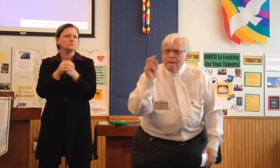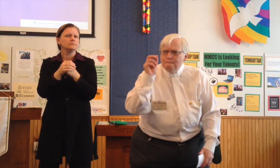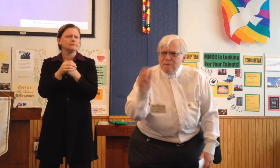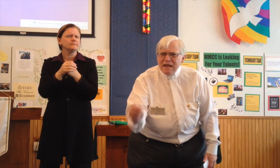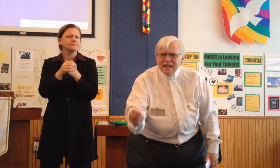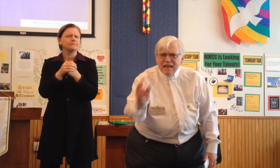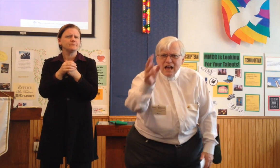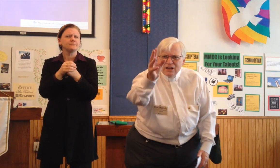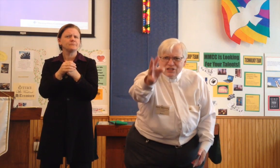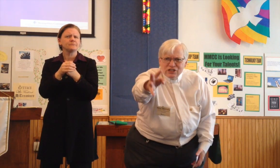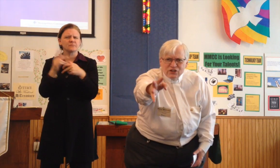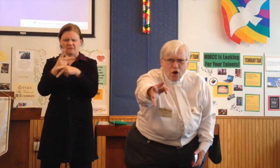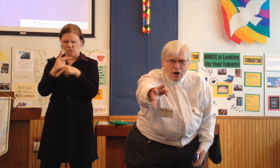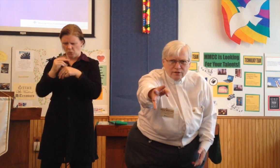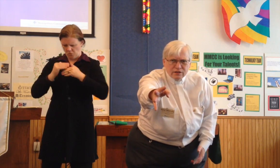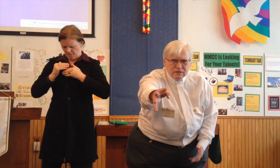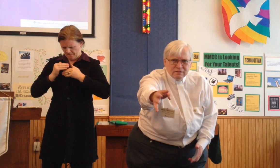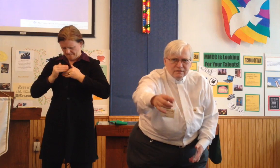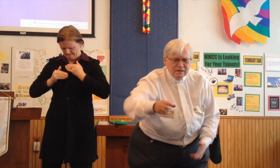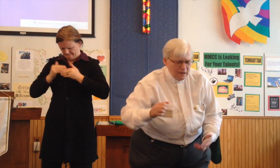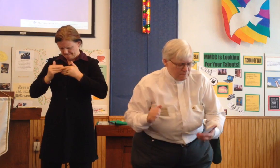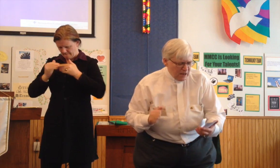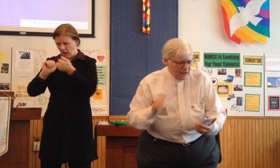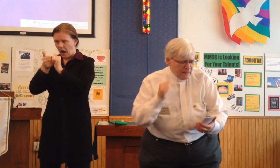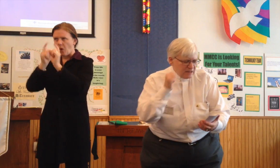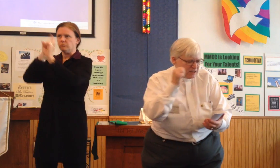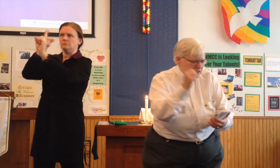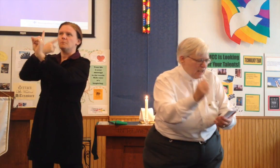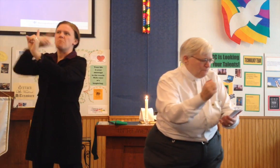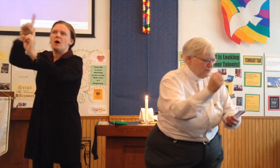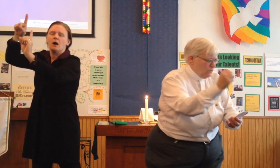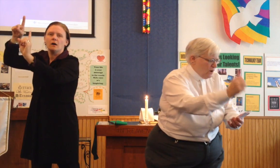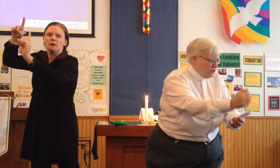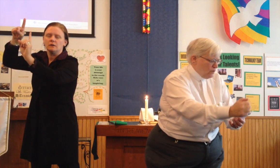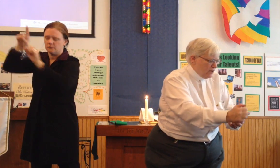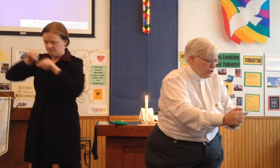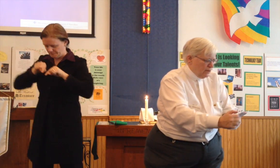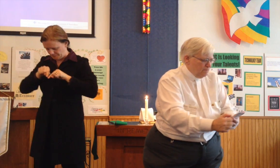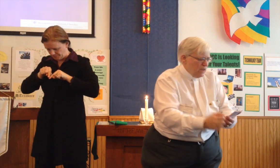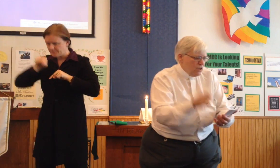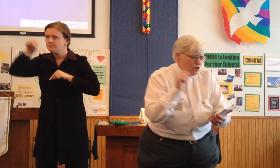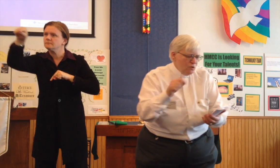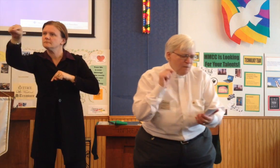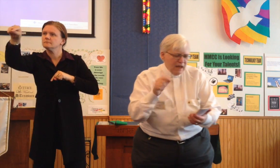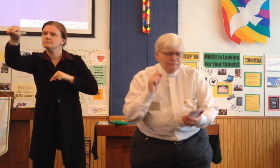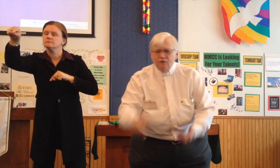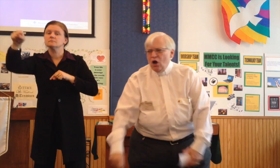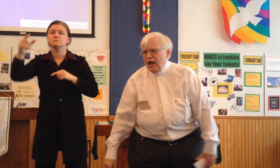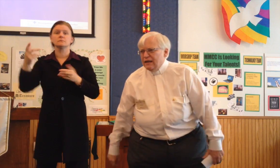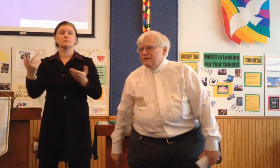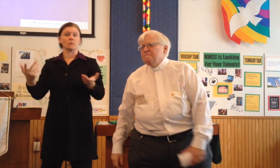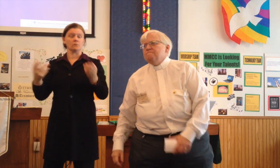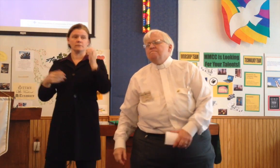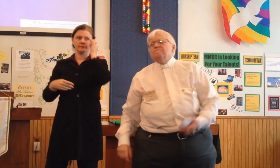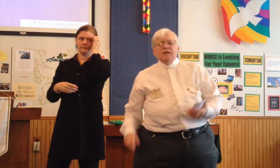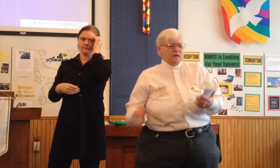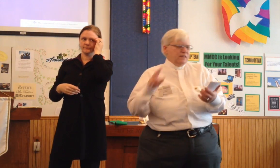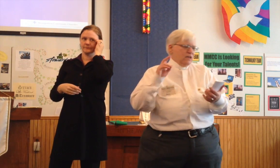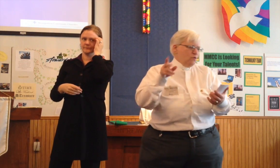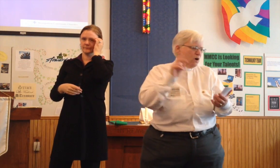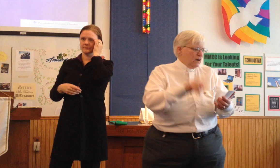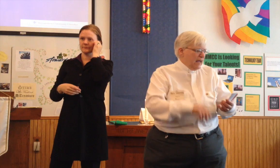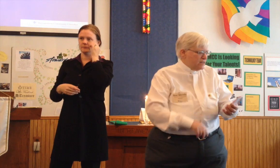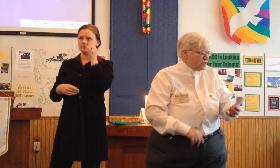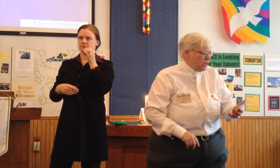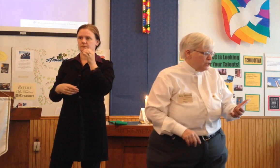about making a start. Taking that step in the right direction. You may find